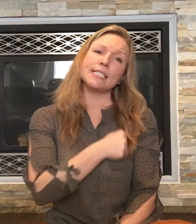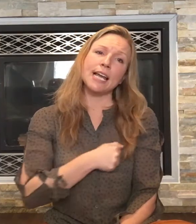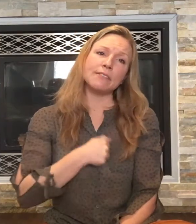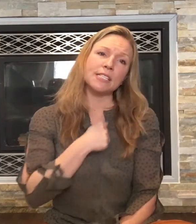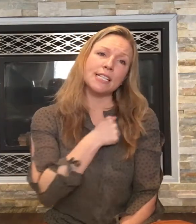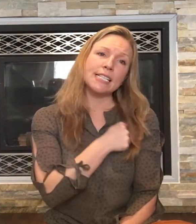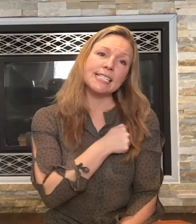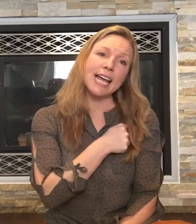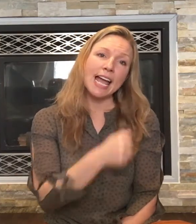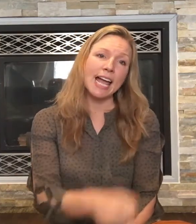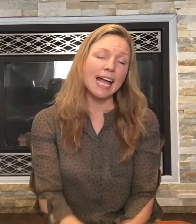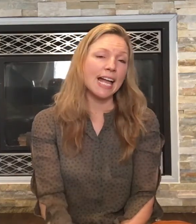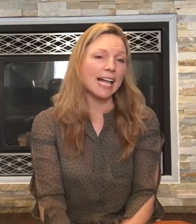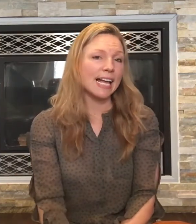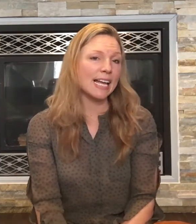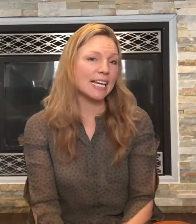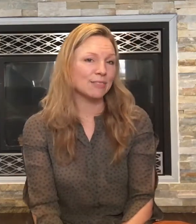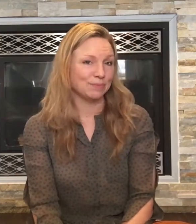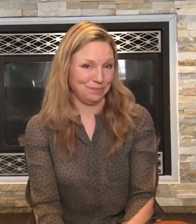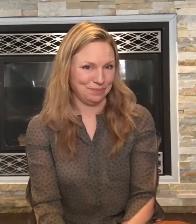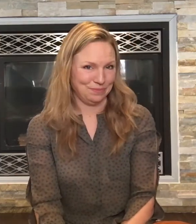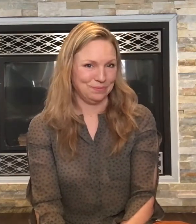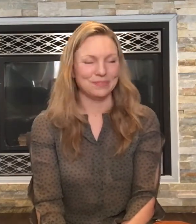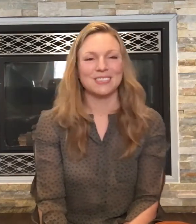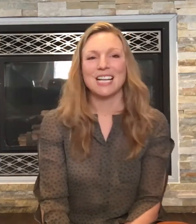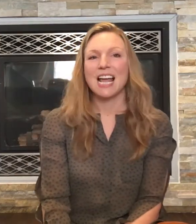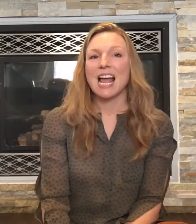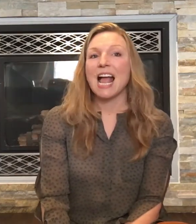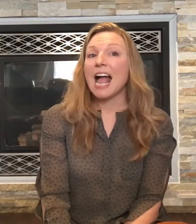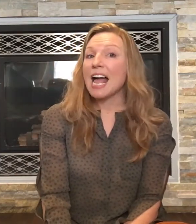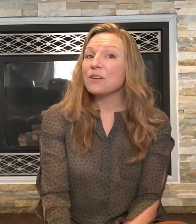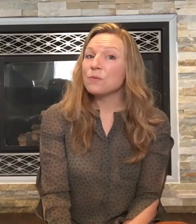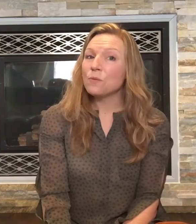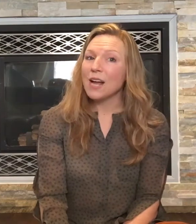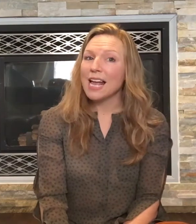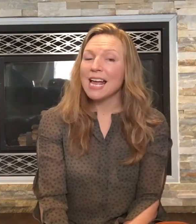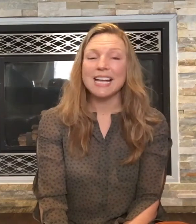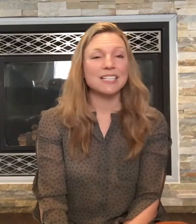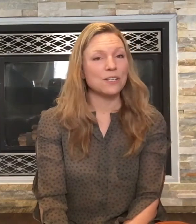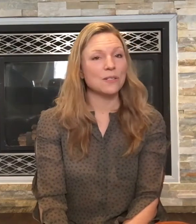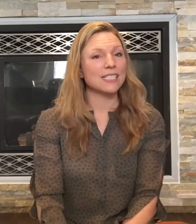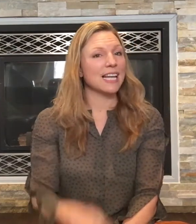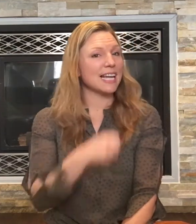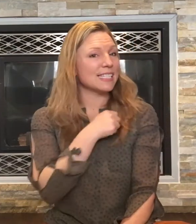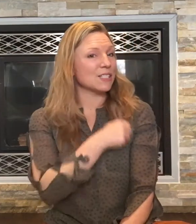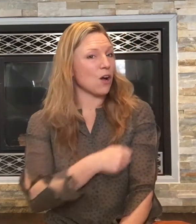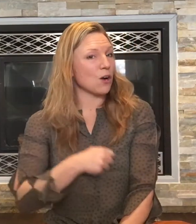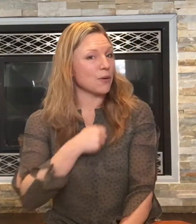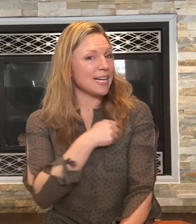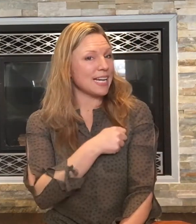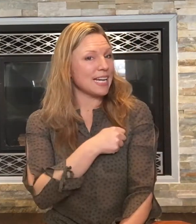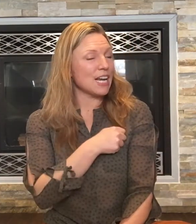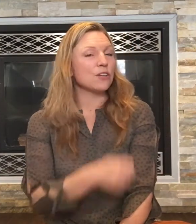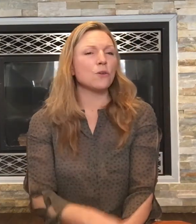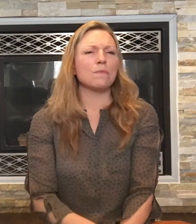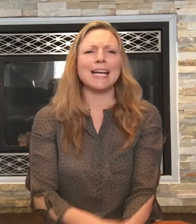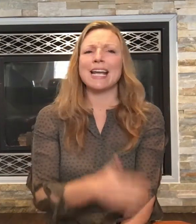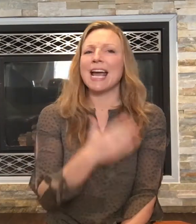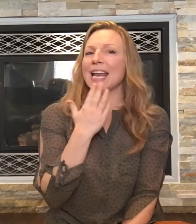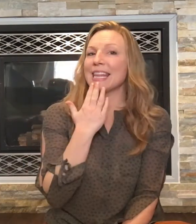saves the day. I'm sorry. And when you say sorry, you might get a